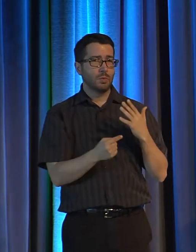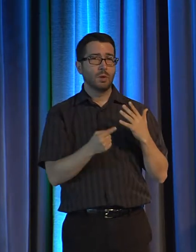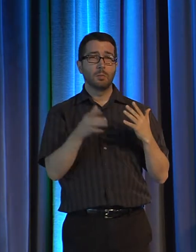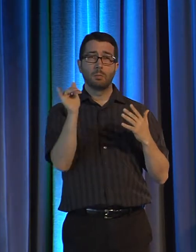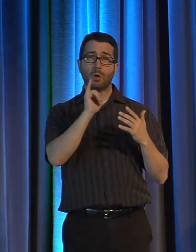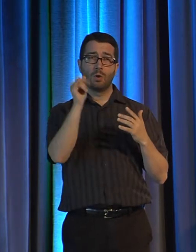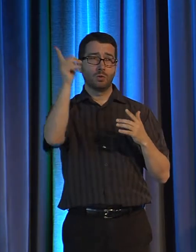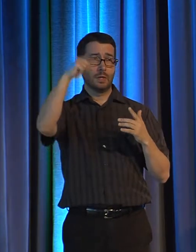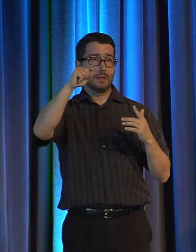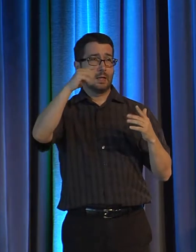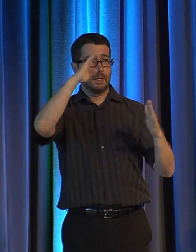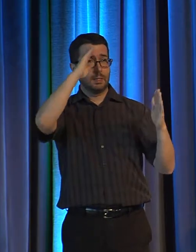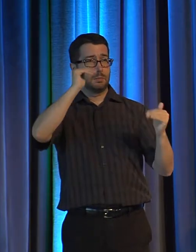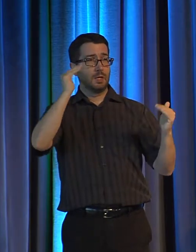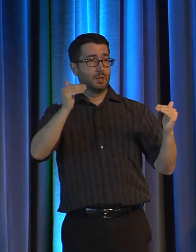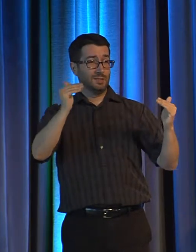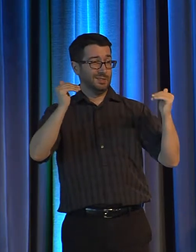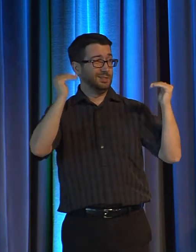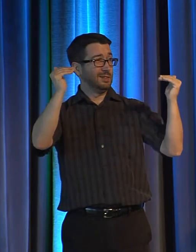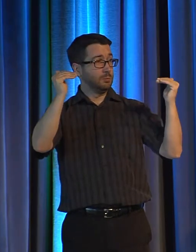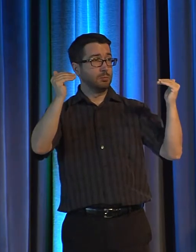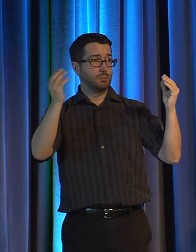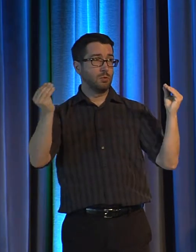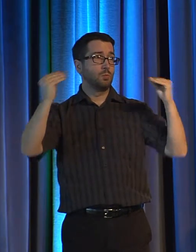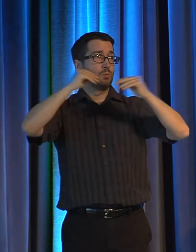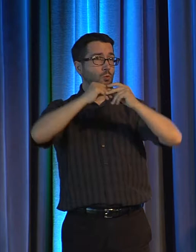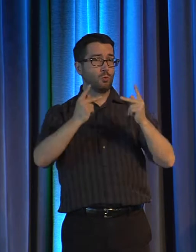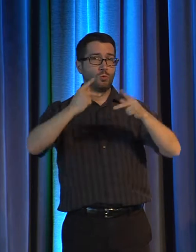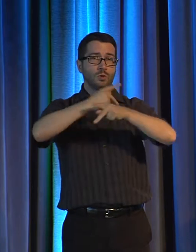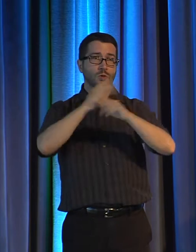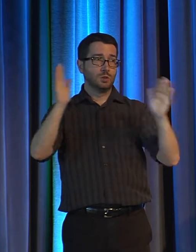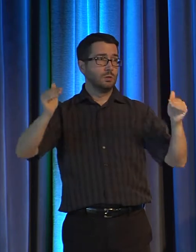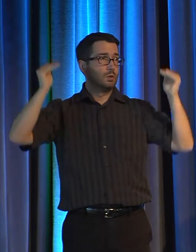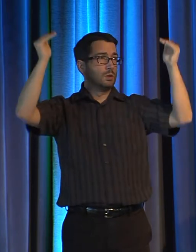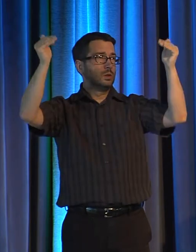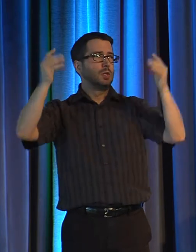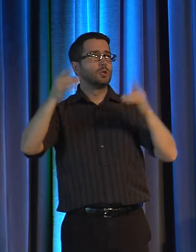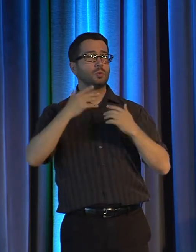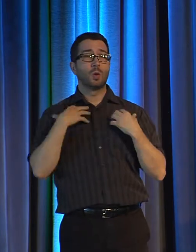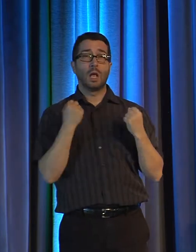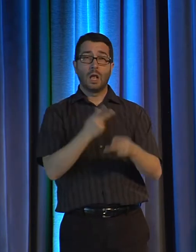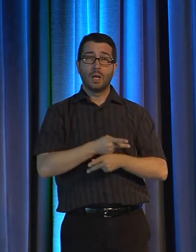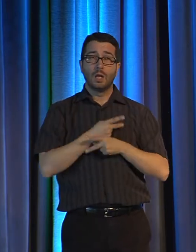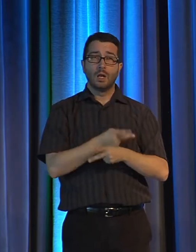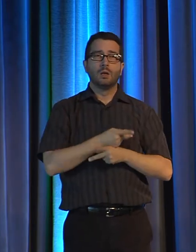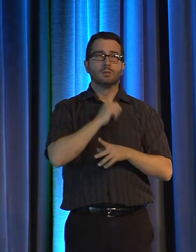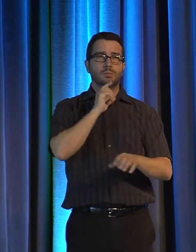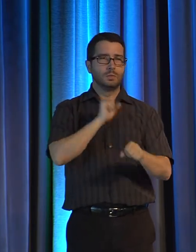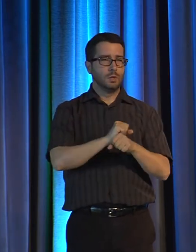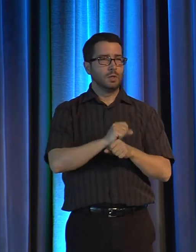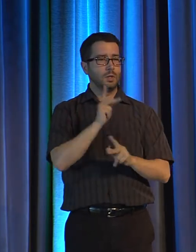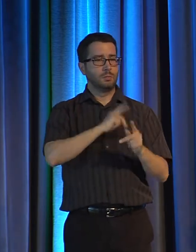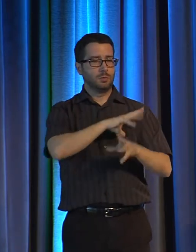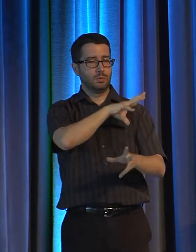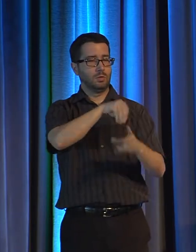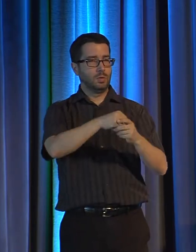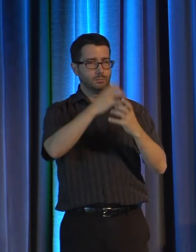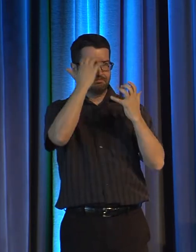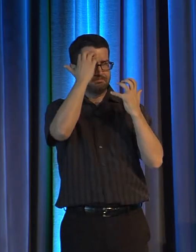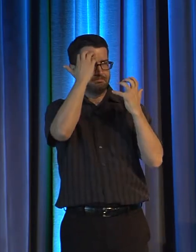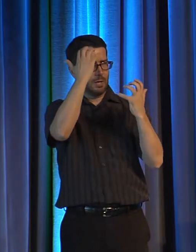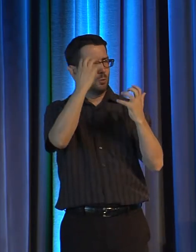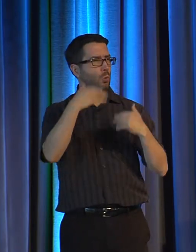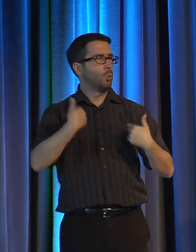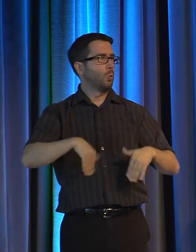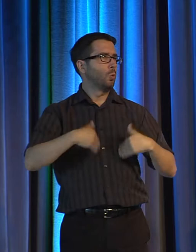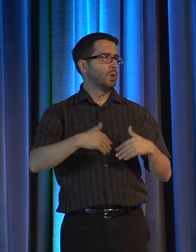from themselves on many occasions. So our healthcare system is full of passionate and dedicated people. I'm very proud of